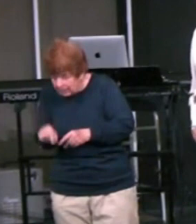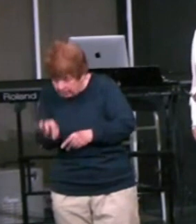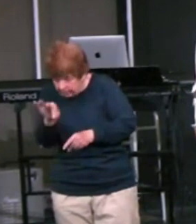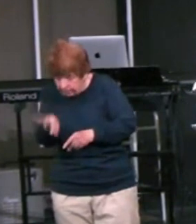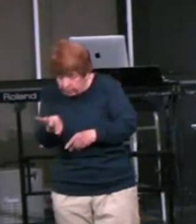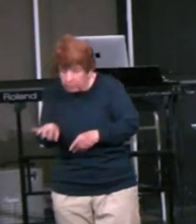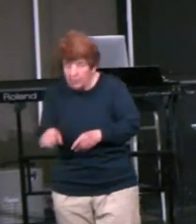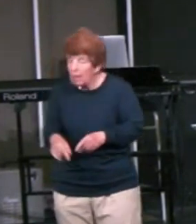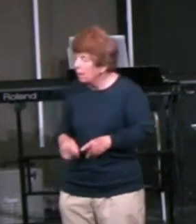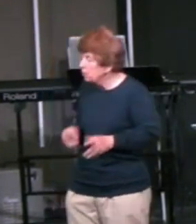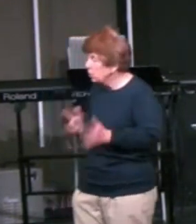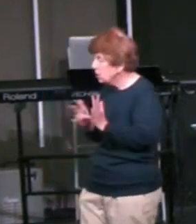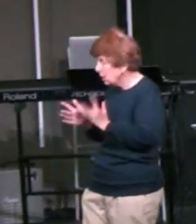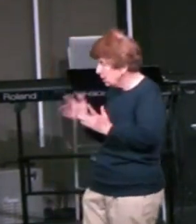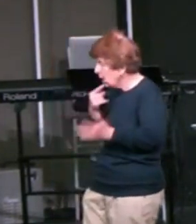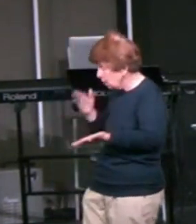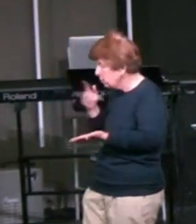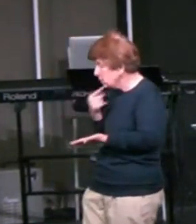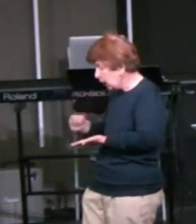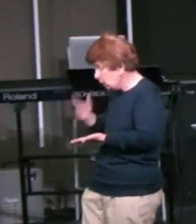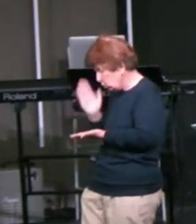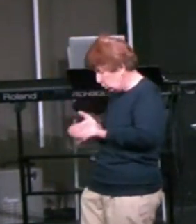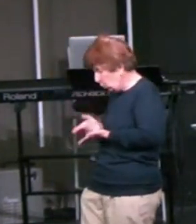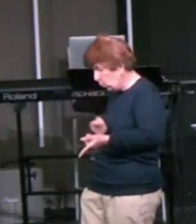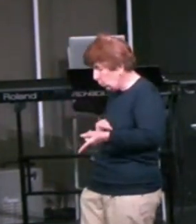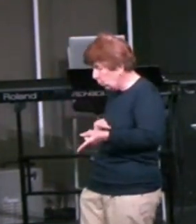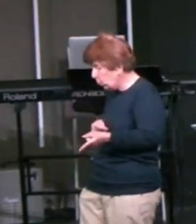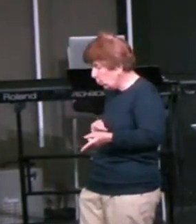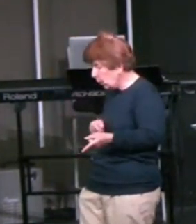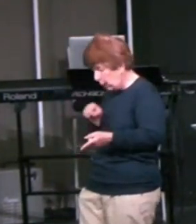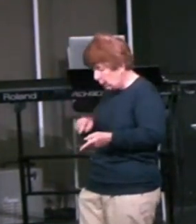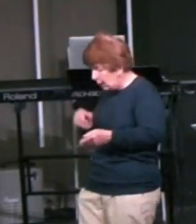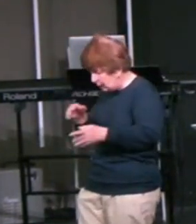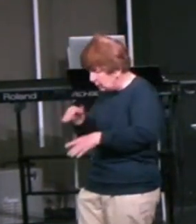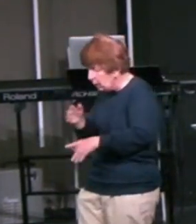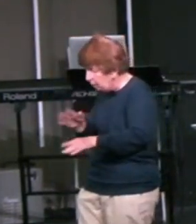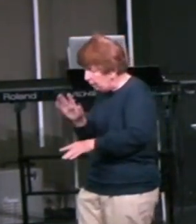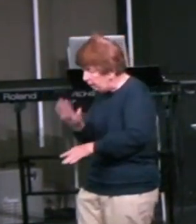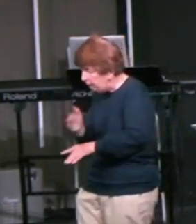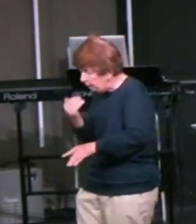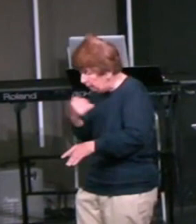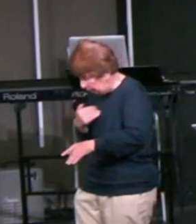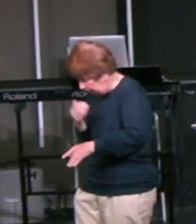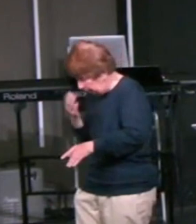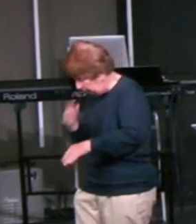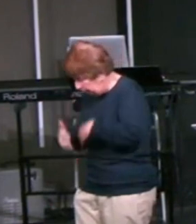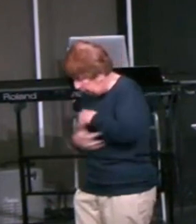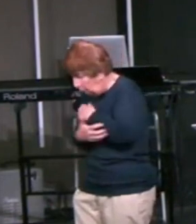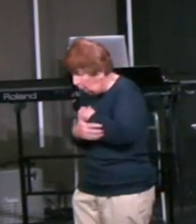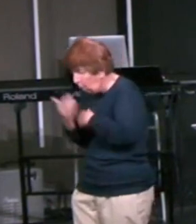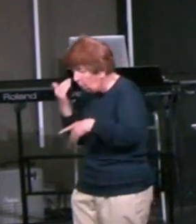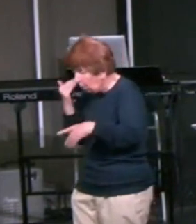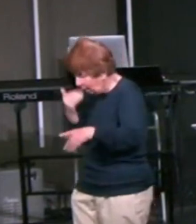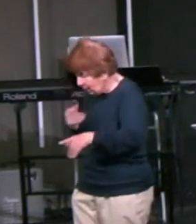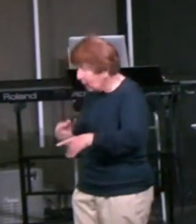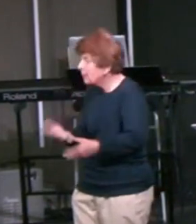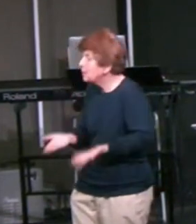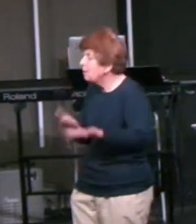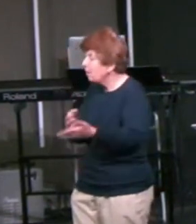I tell you the truth, Jesus said. This poor widow has given more than all the rest of